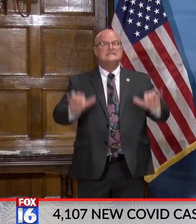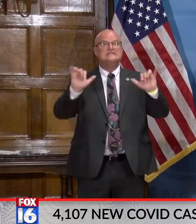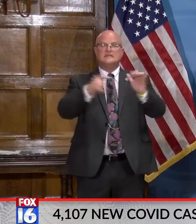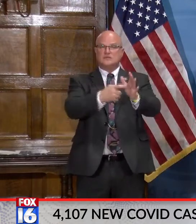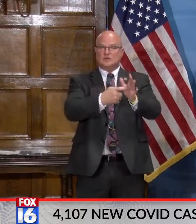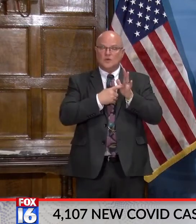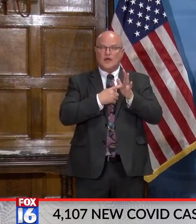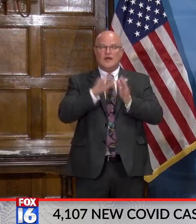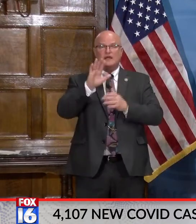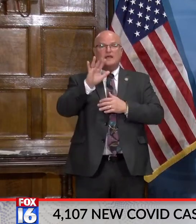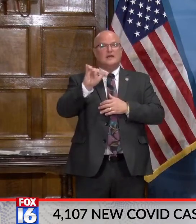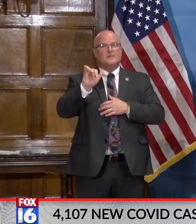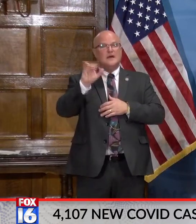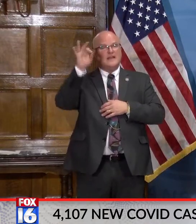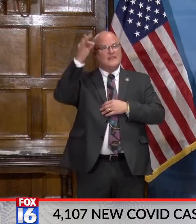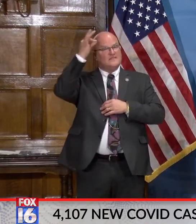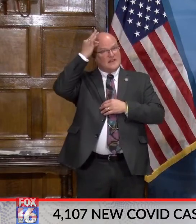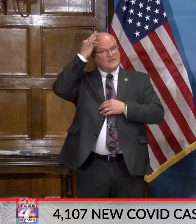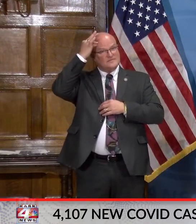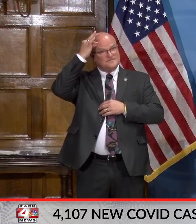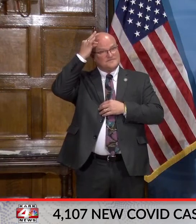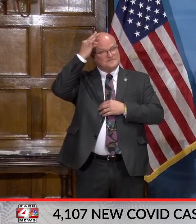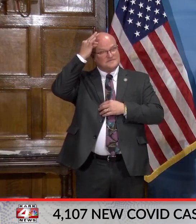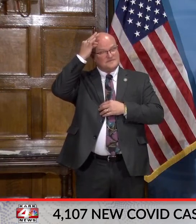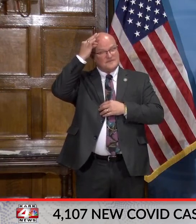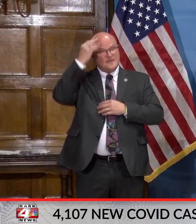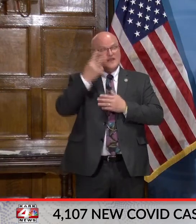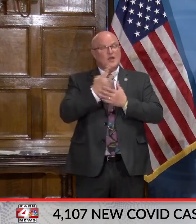required by the federal government.